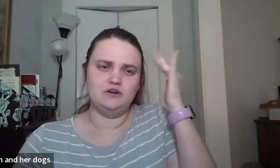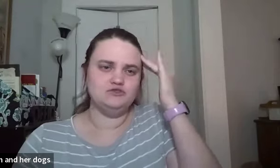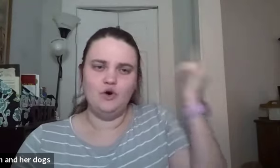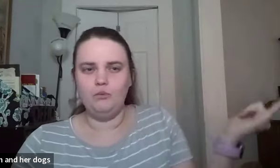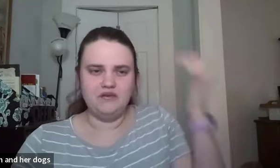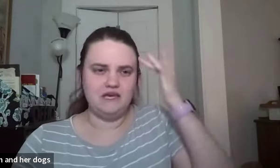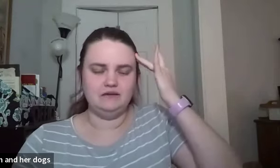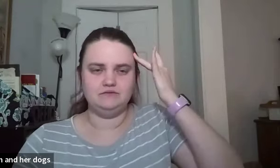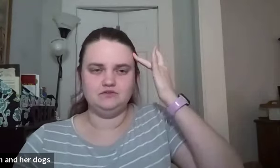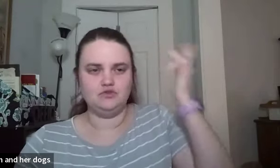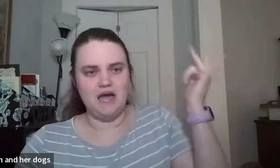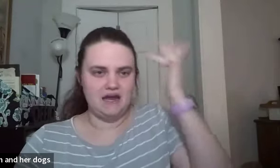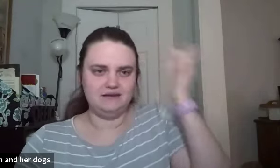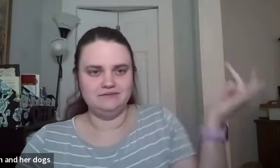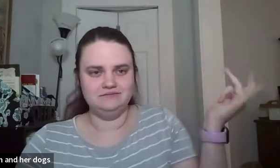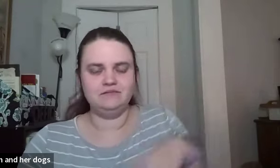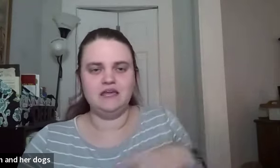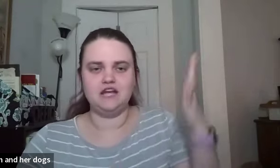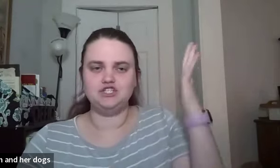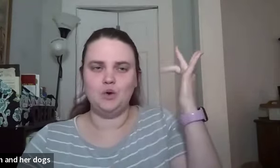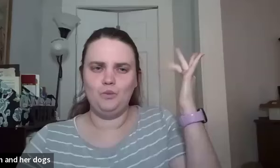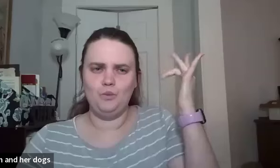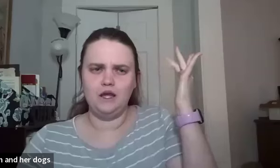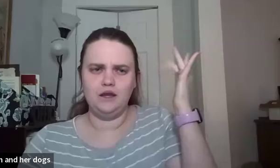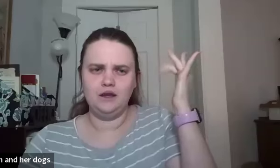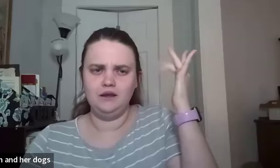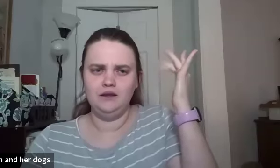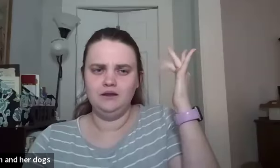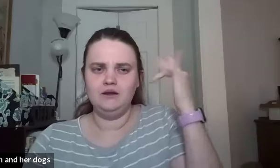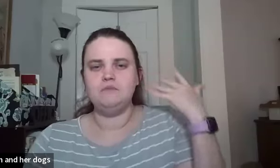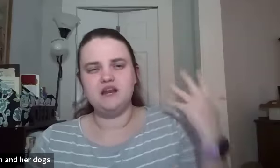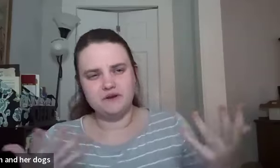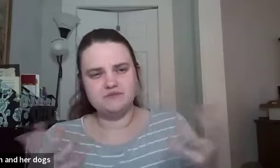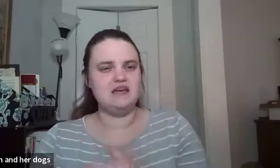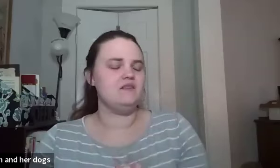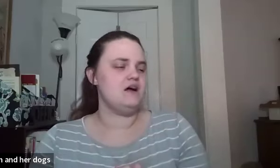do the whole big dramatic thing. I just go why. But if I'm saying like